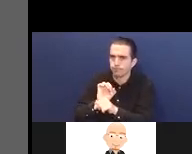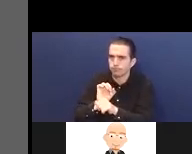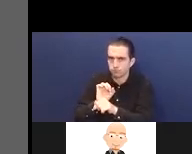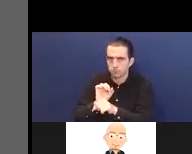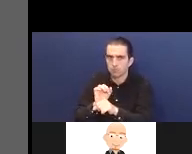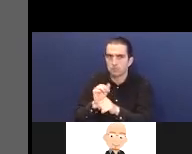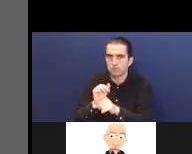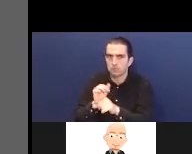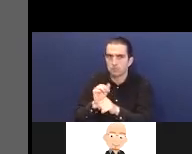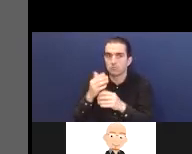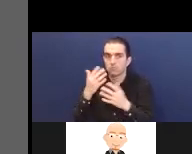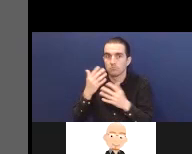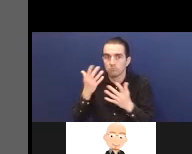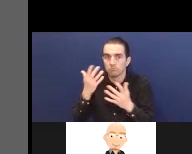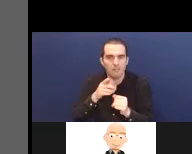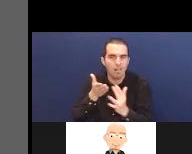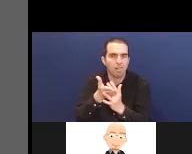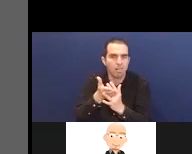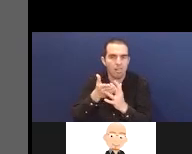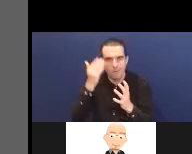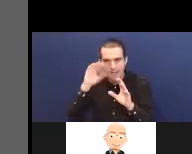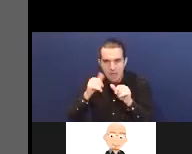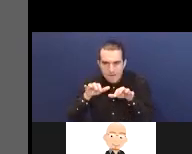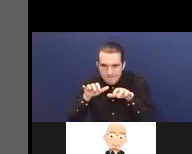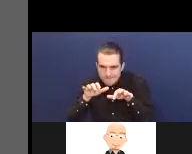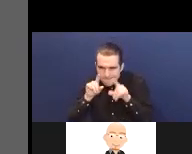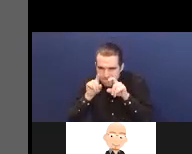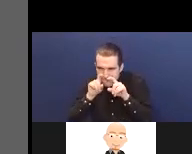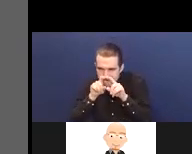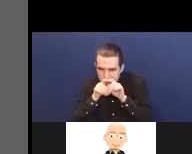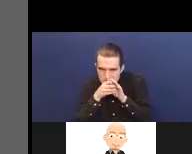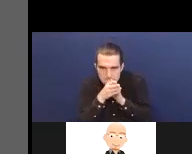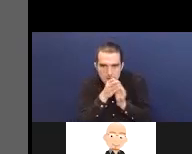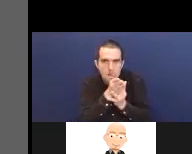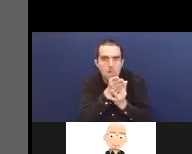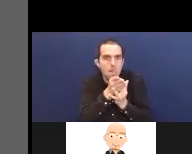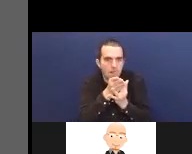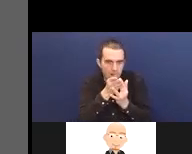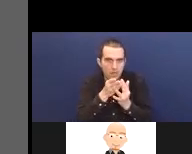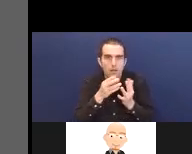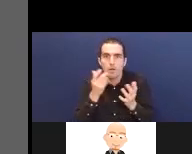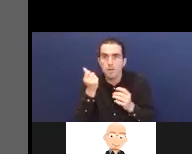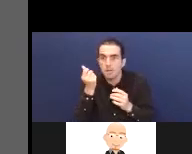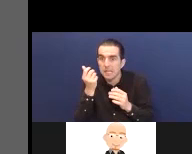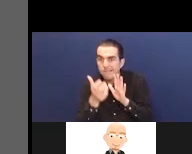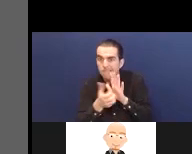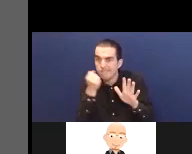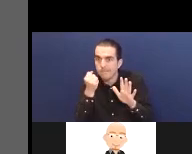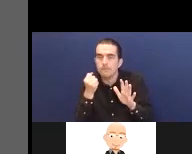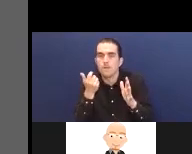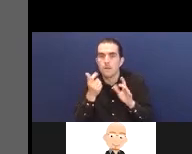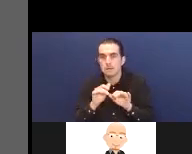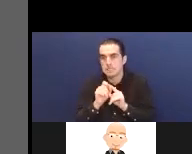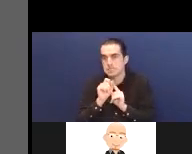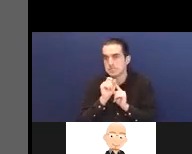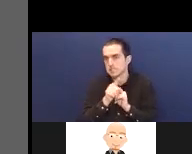been giving those material to some families and children and not necessarily done the right job to